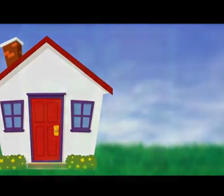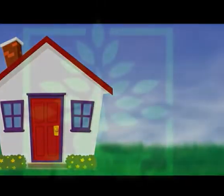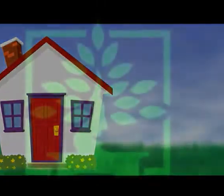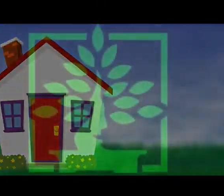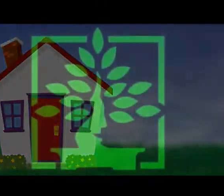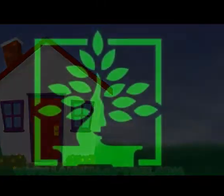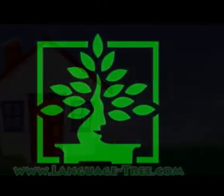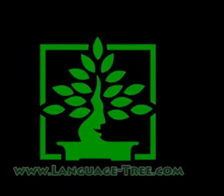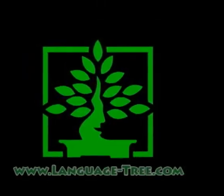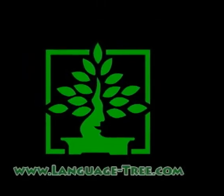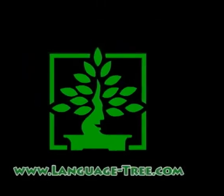Power